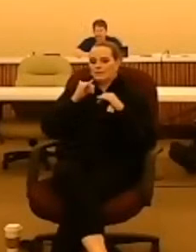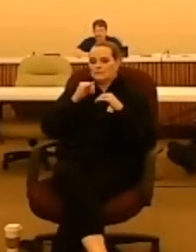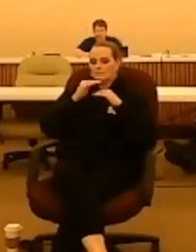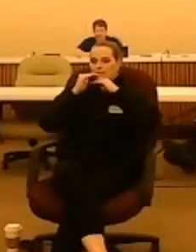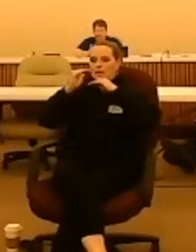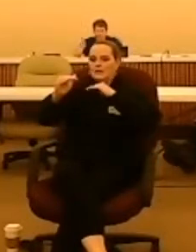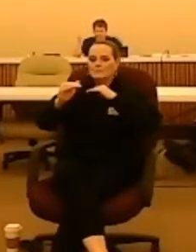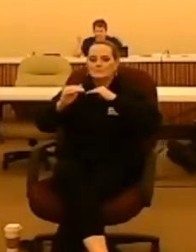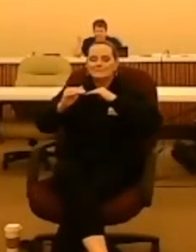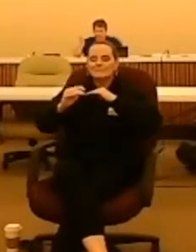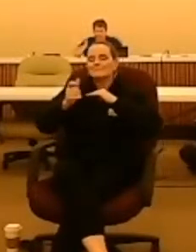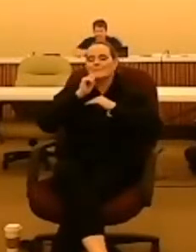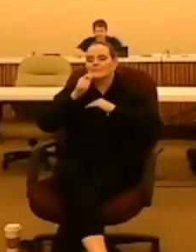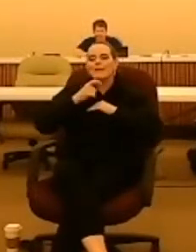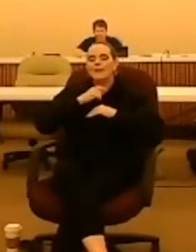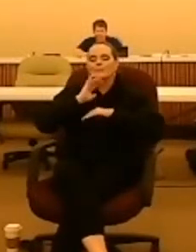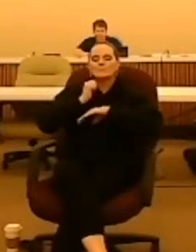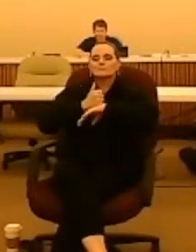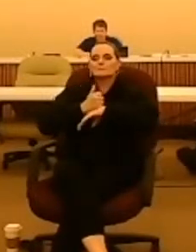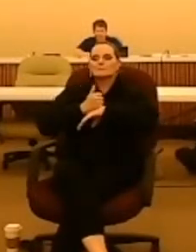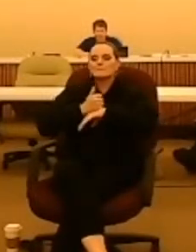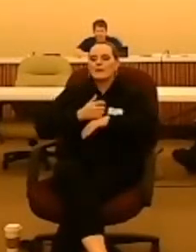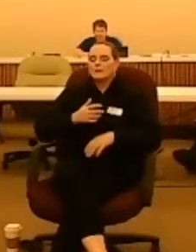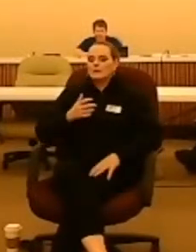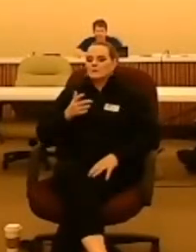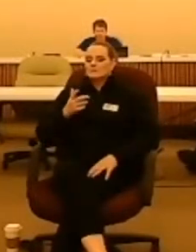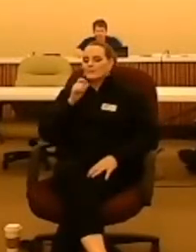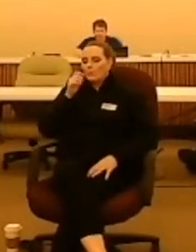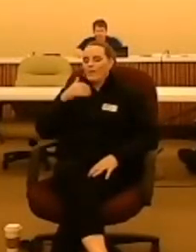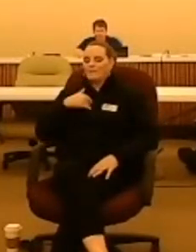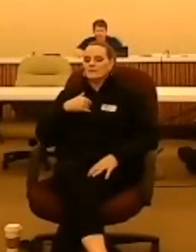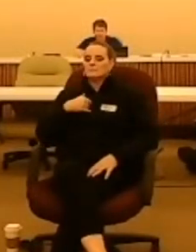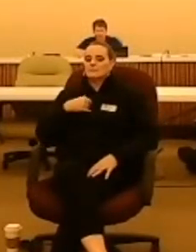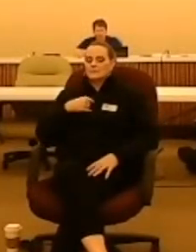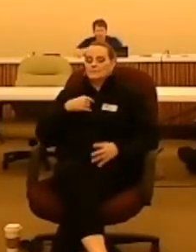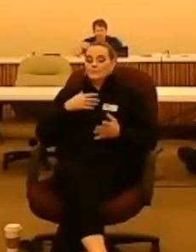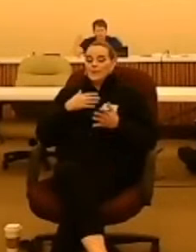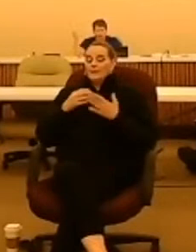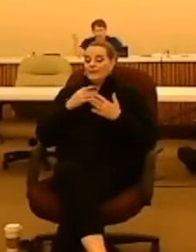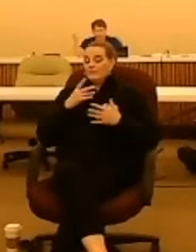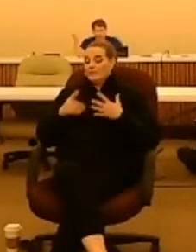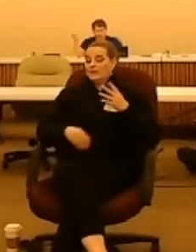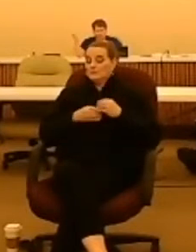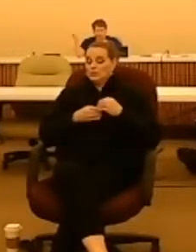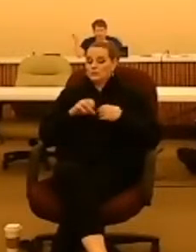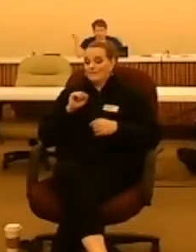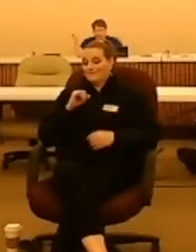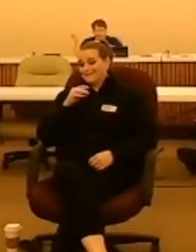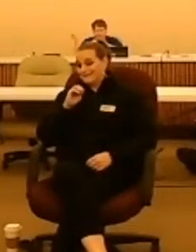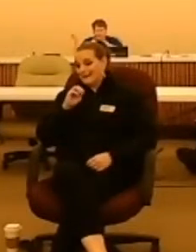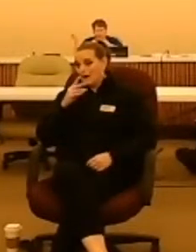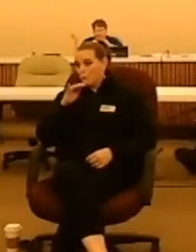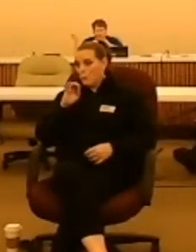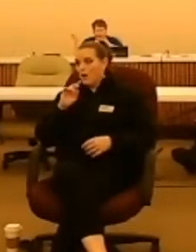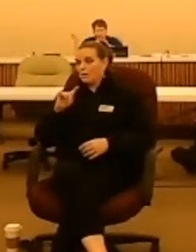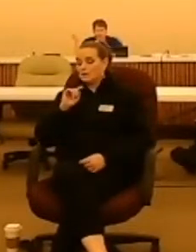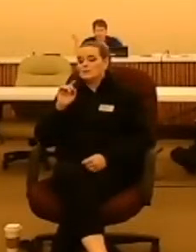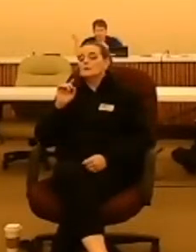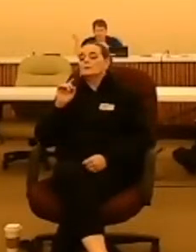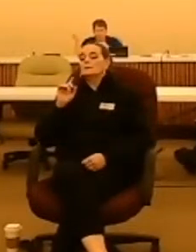not how this is designed and laid out. They don't have that, and even the addition of that sidewalk guarantees that